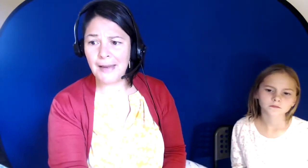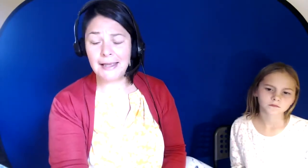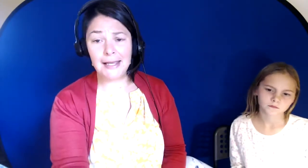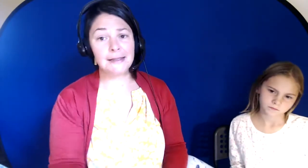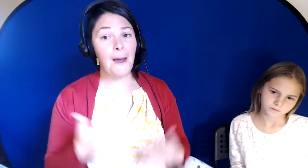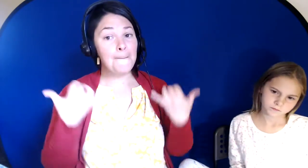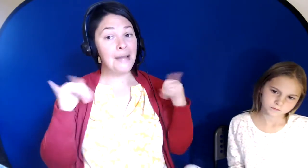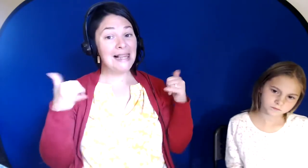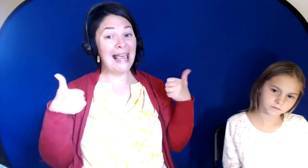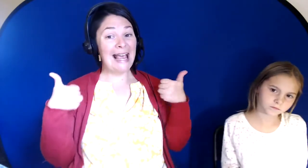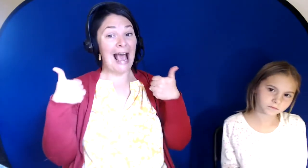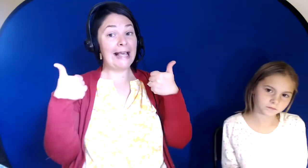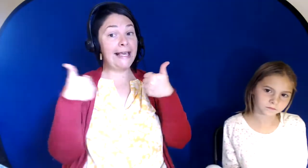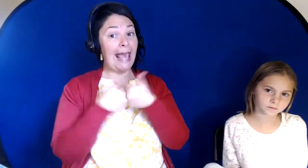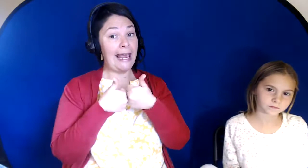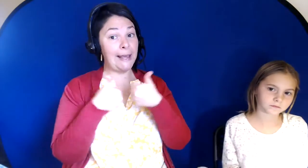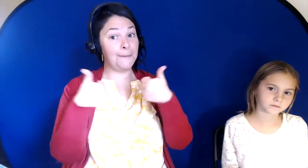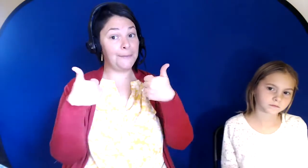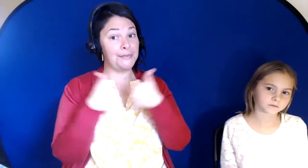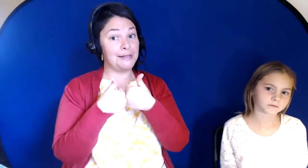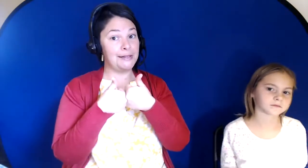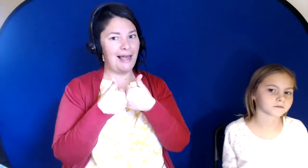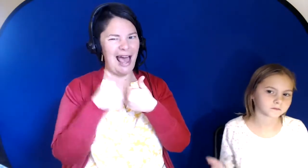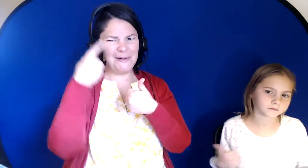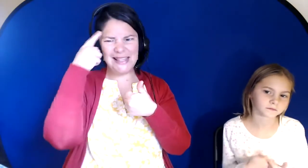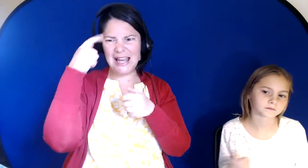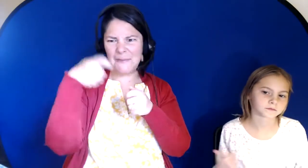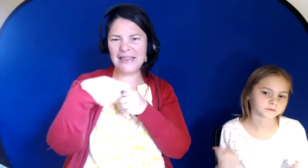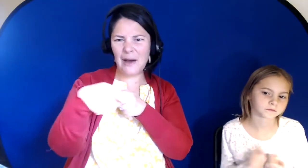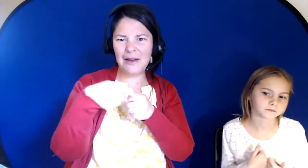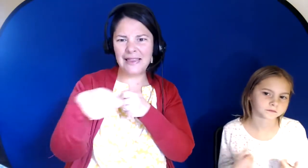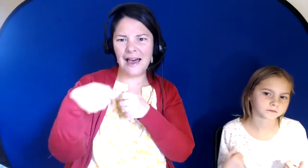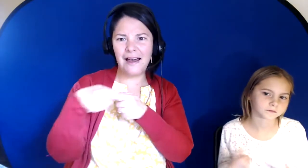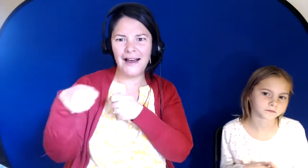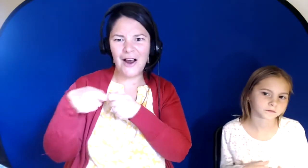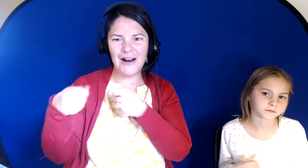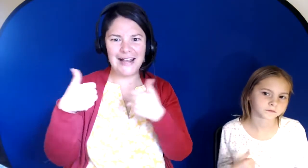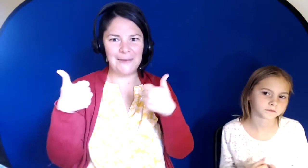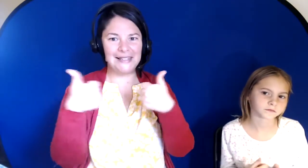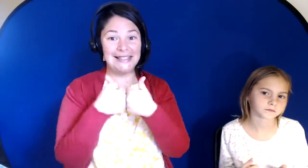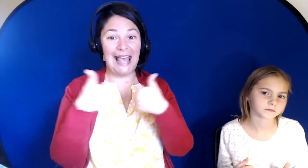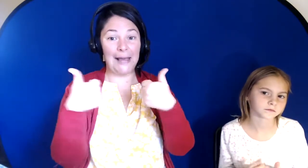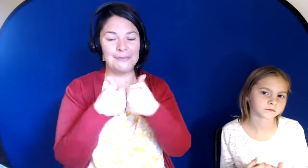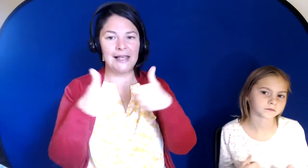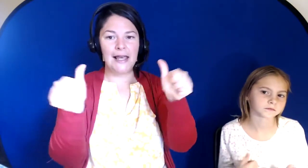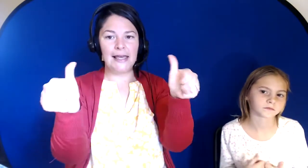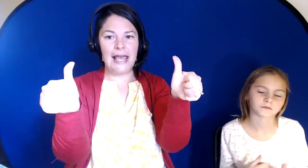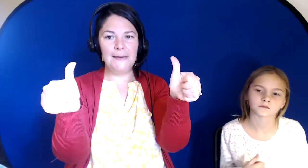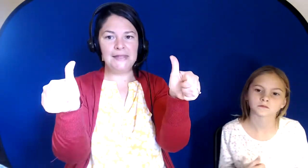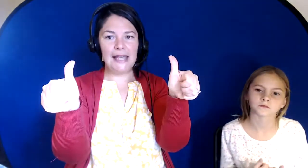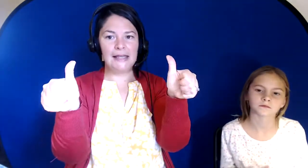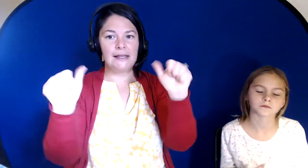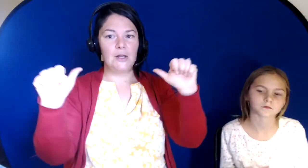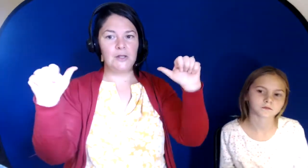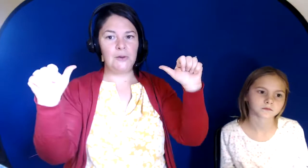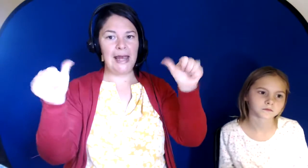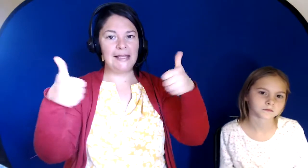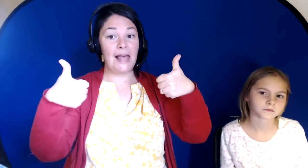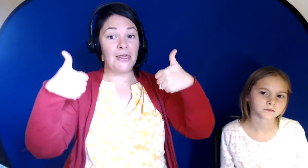list playing games. I was thinking about that with the card games. Games. Games is two hands, thumbs